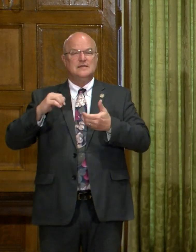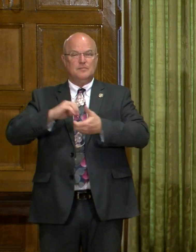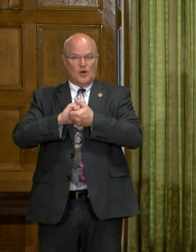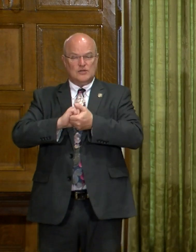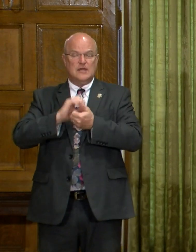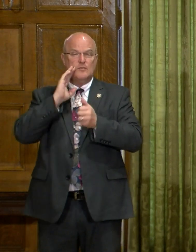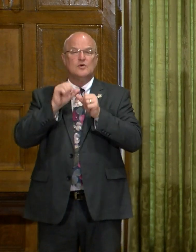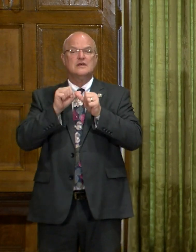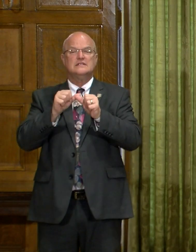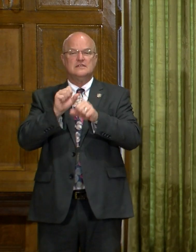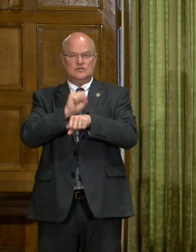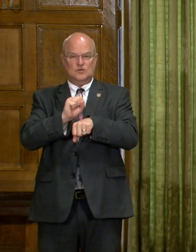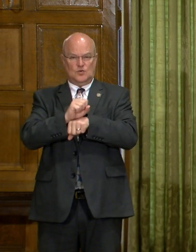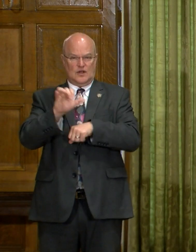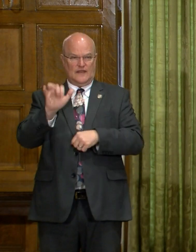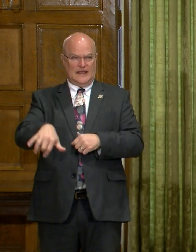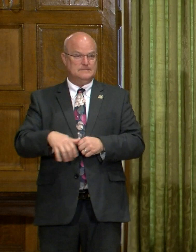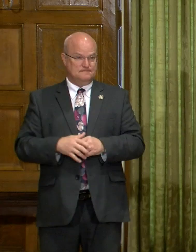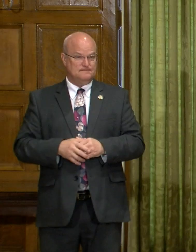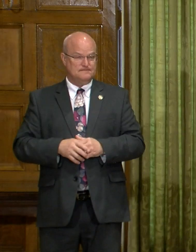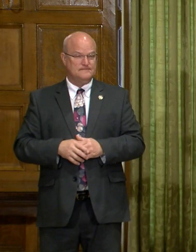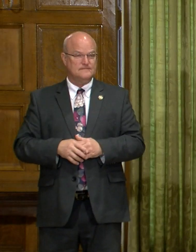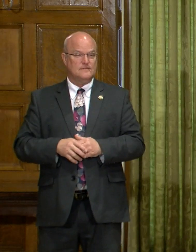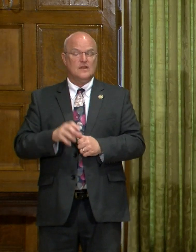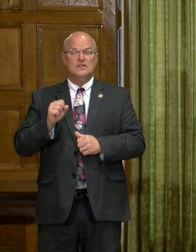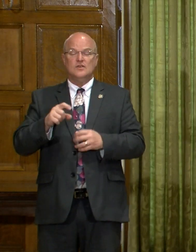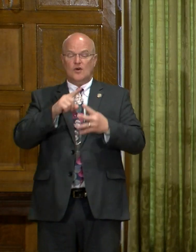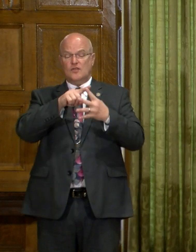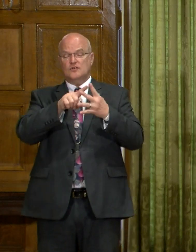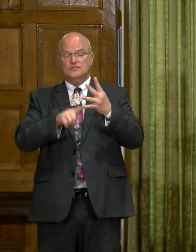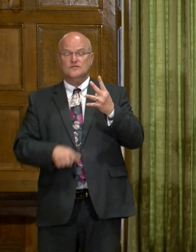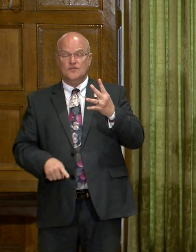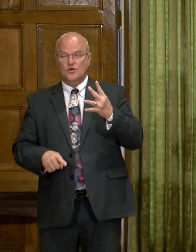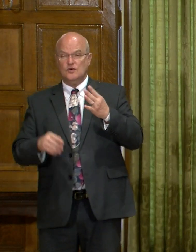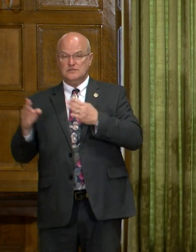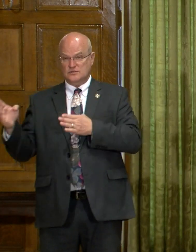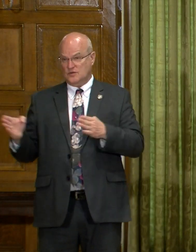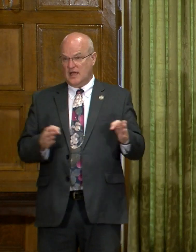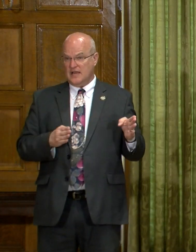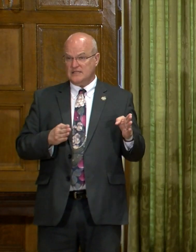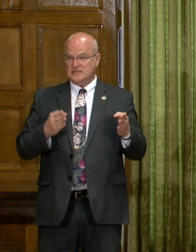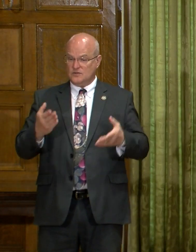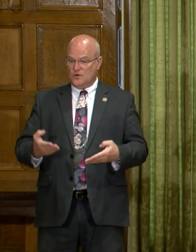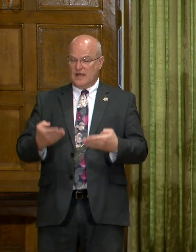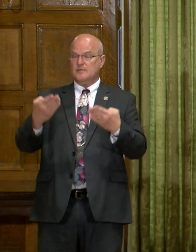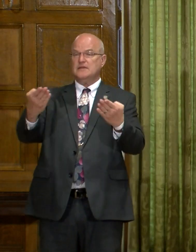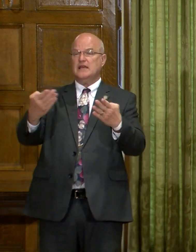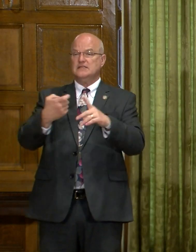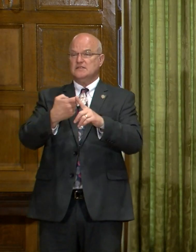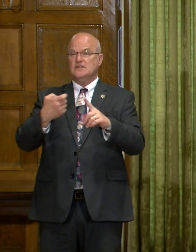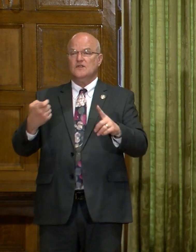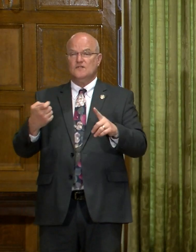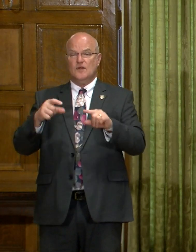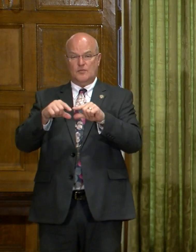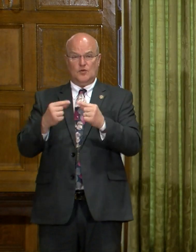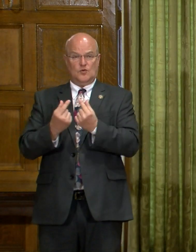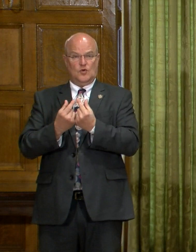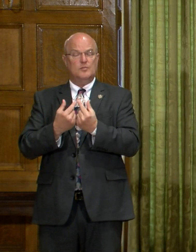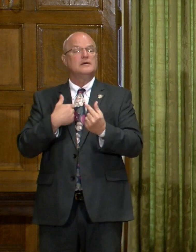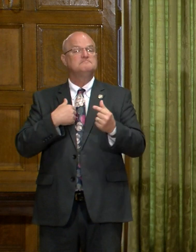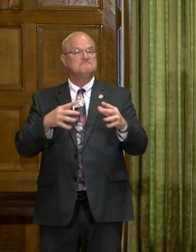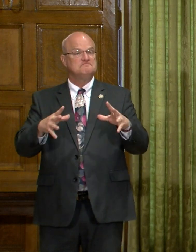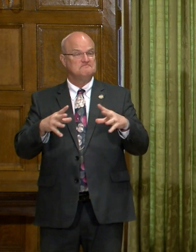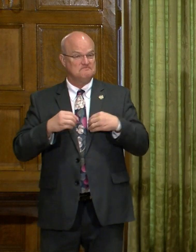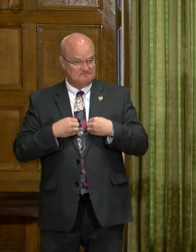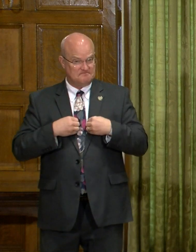partnership that will continue to work on those. And so those are four strategies recommendations from the group, and I